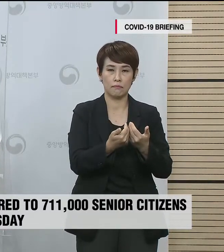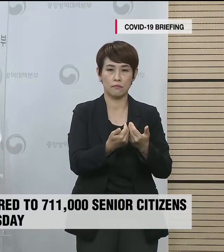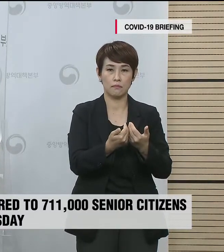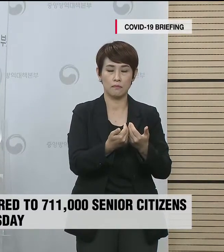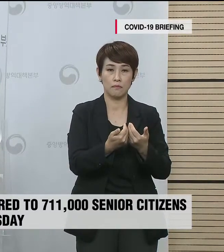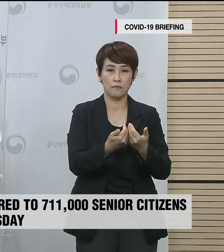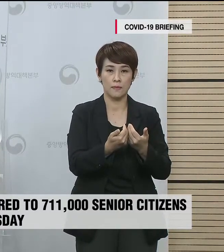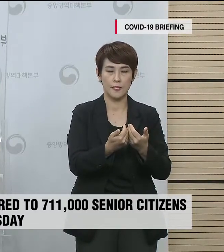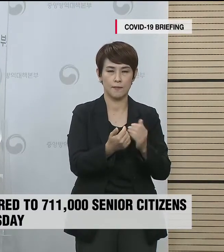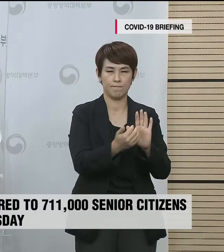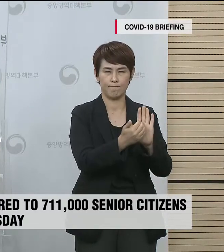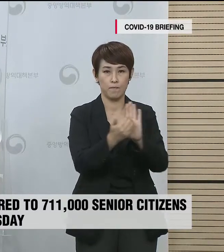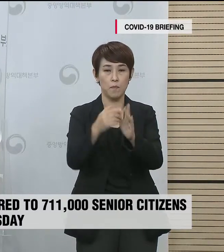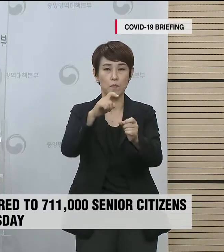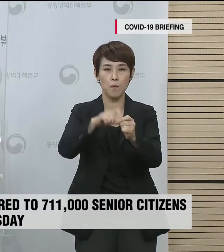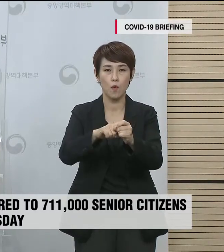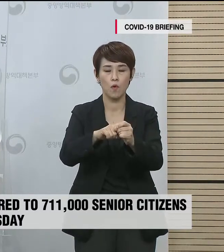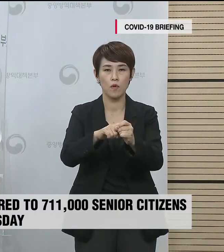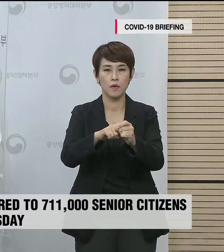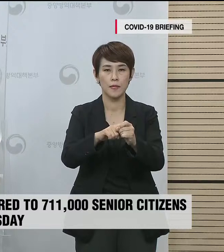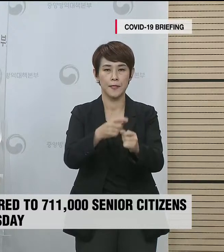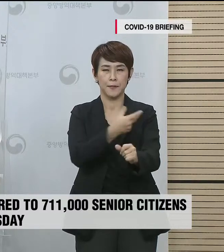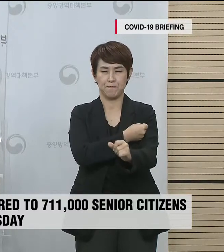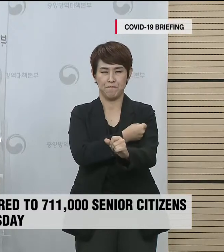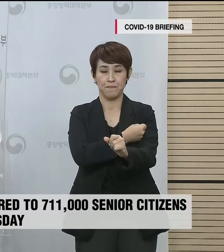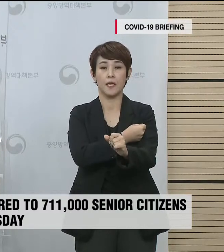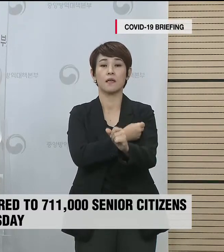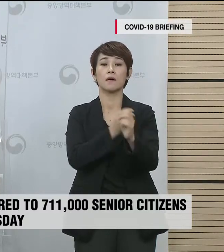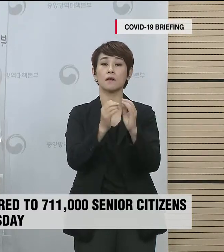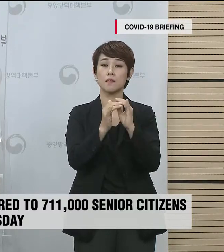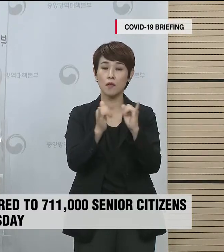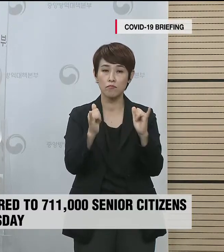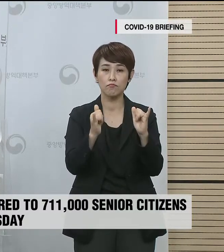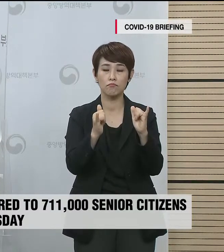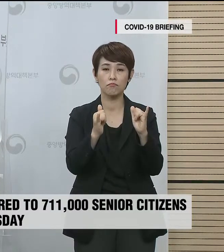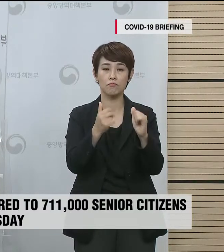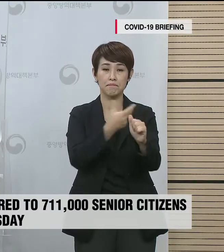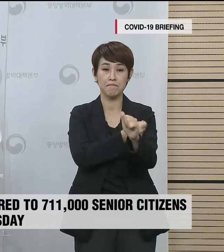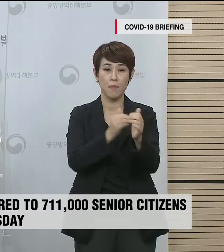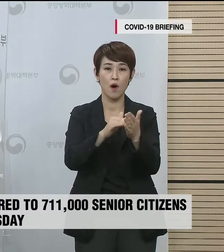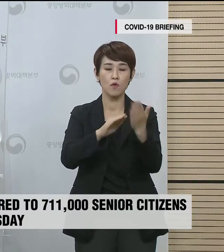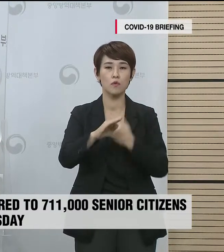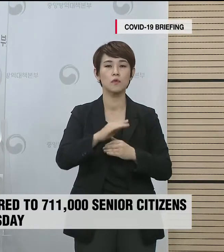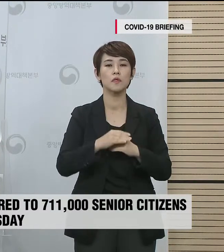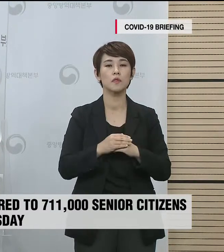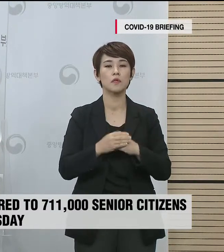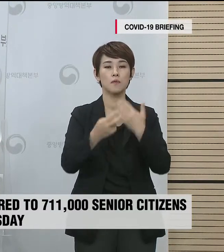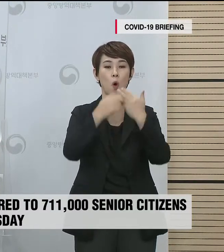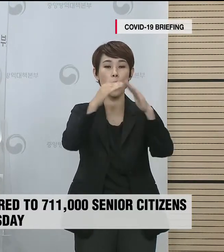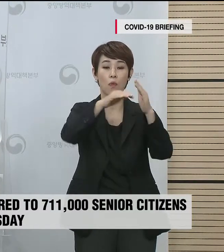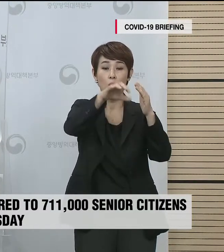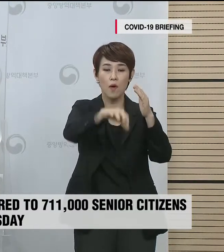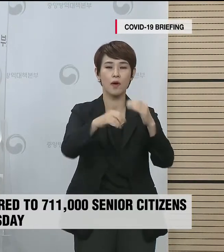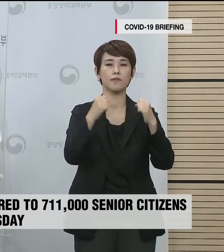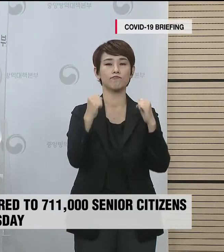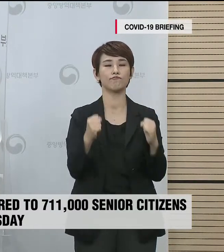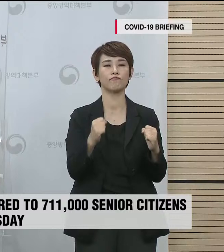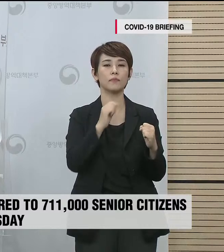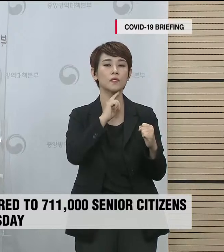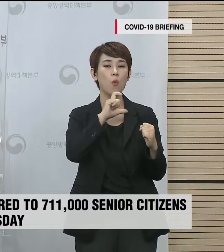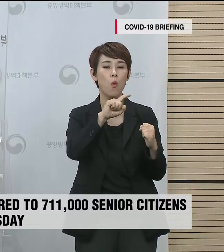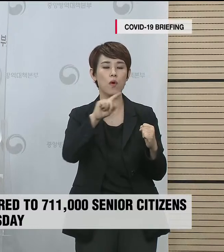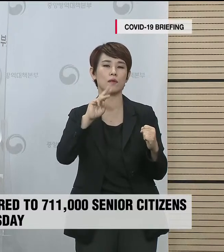you have adverse responses, and in order to monitor these situations, we ask all of